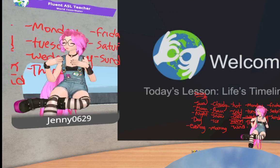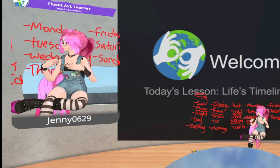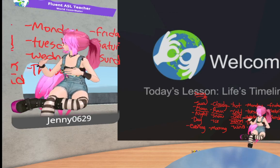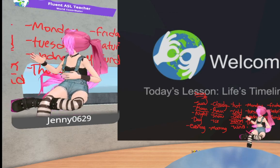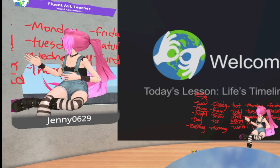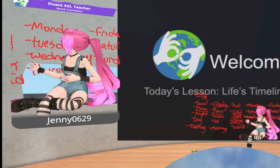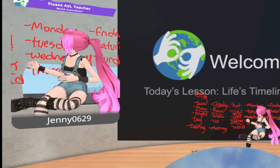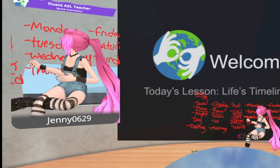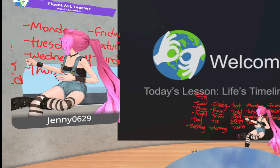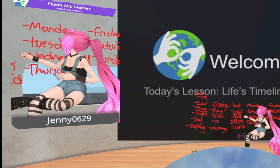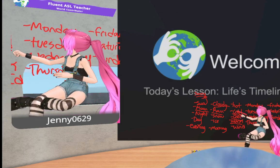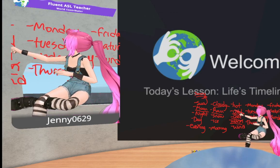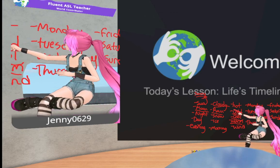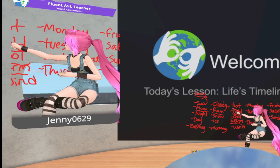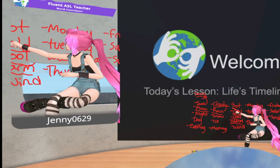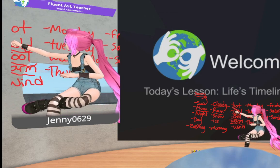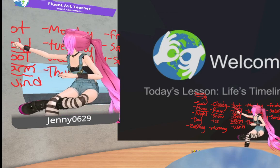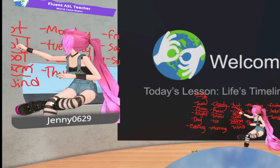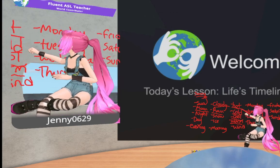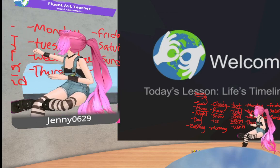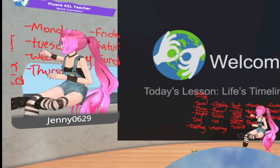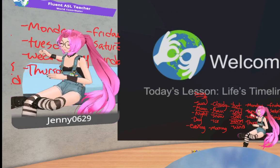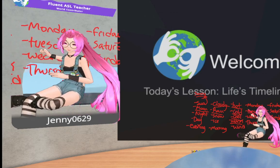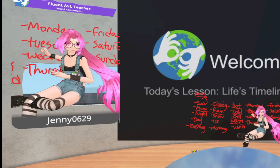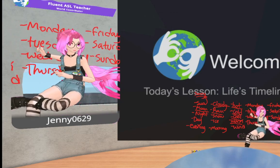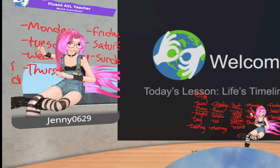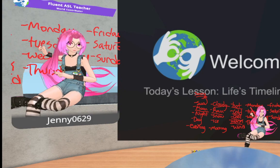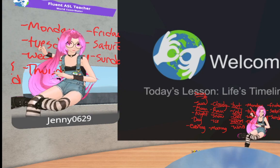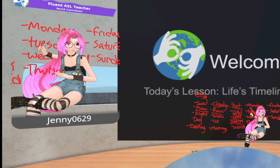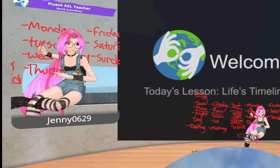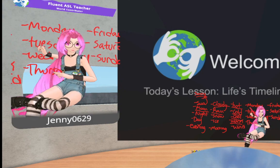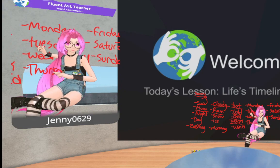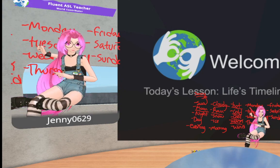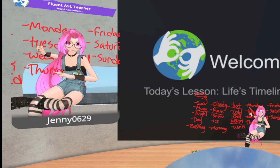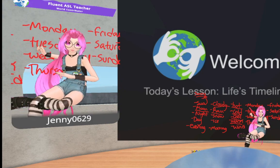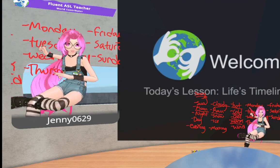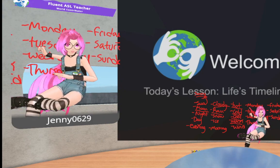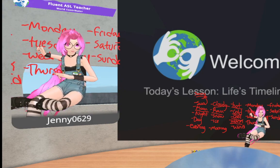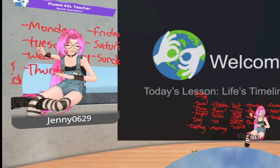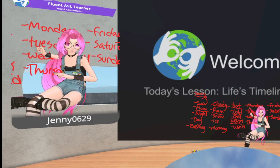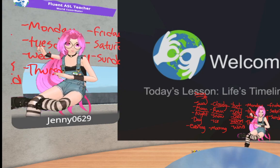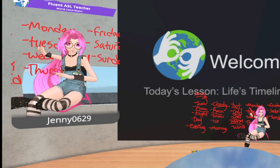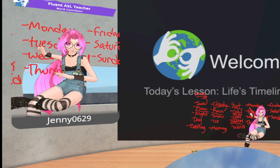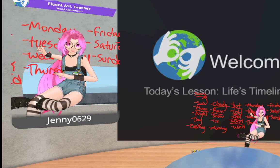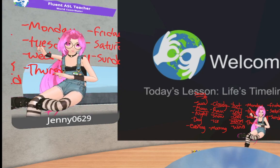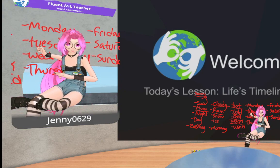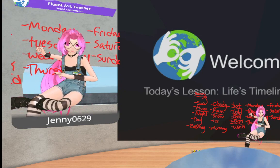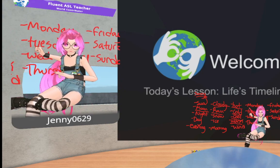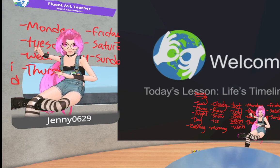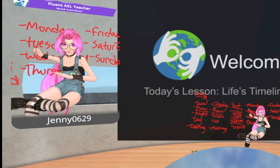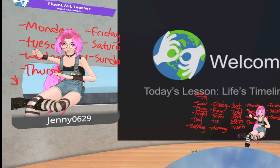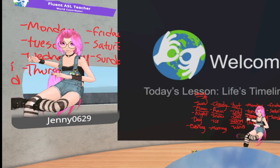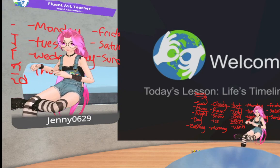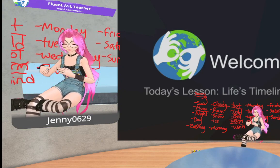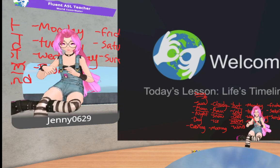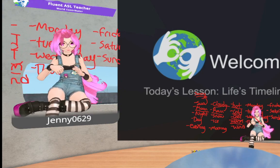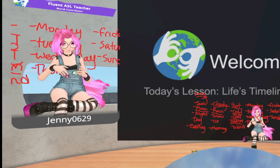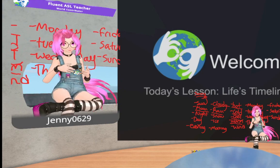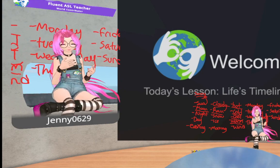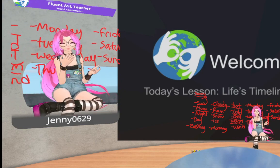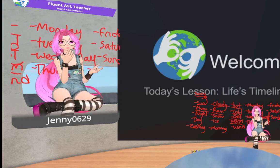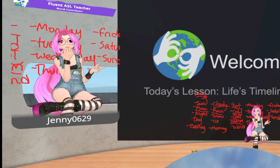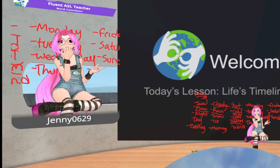cool. And what about hot? It's hot. Yes.